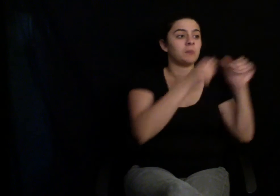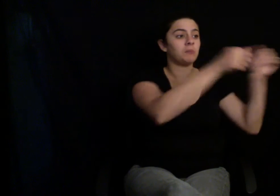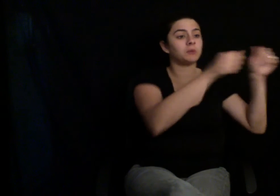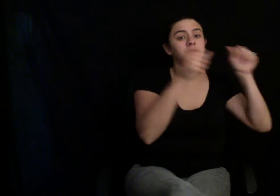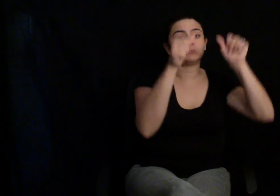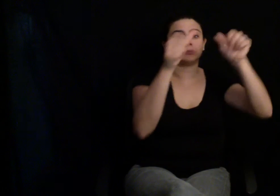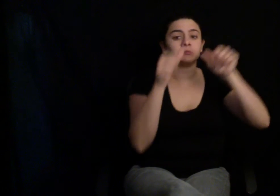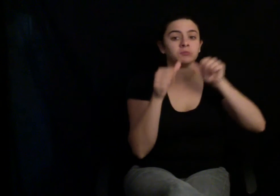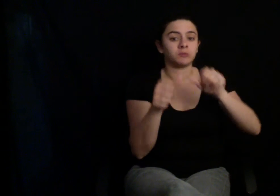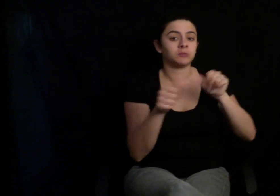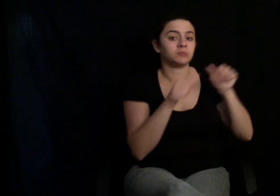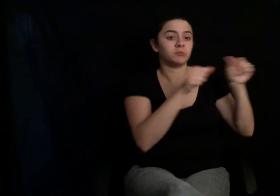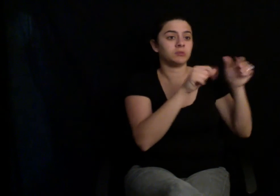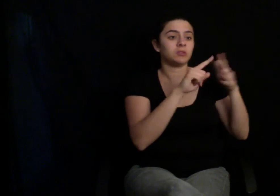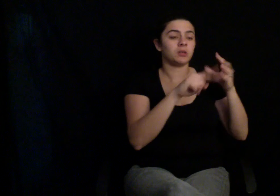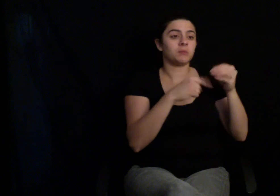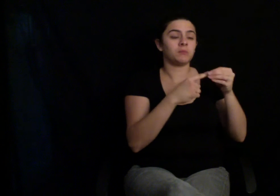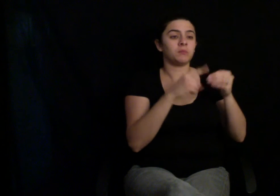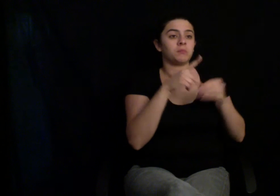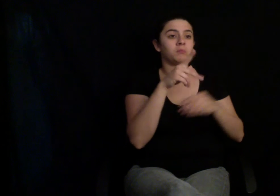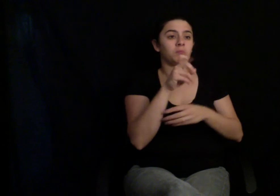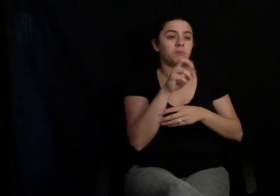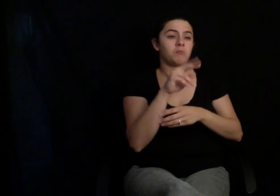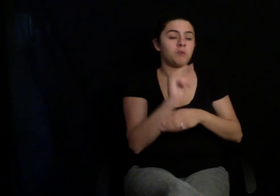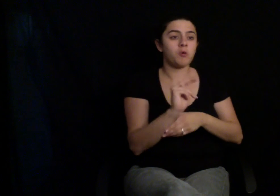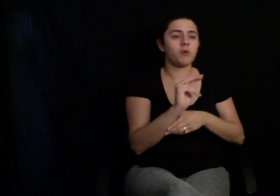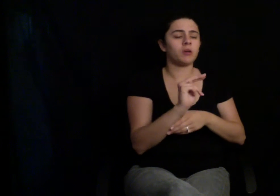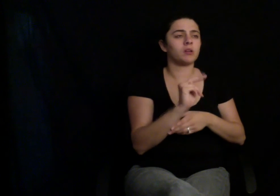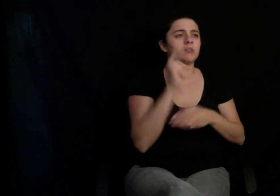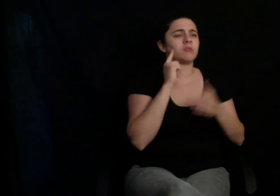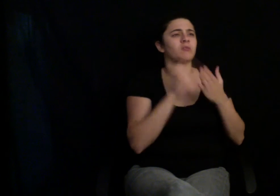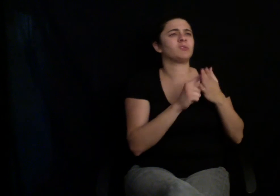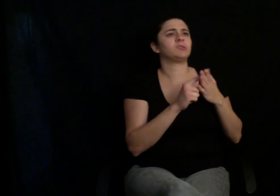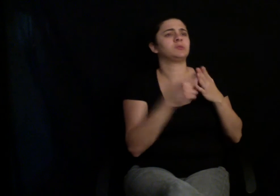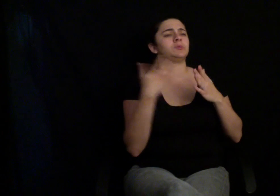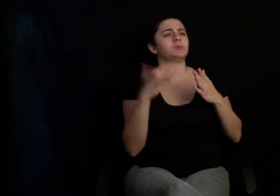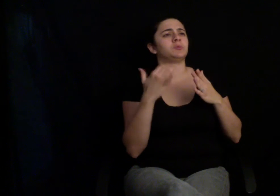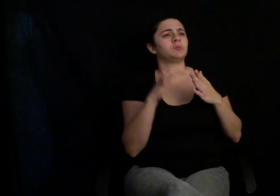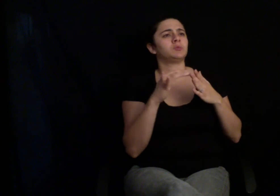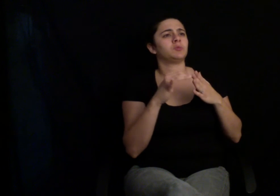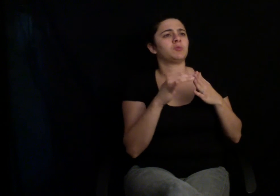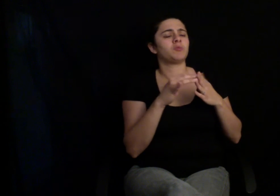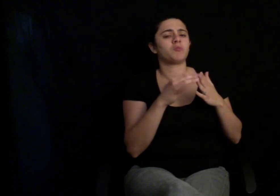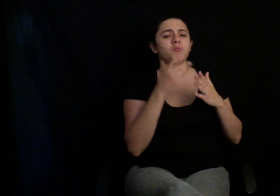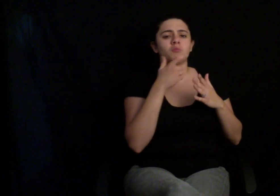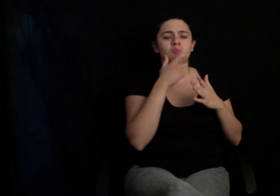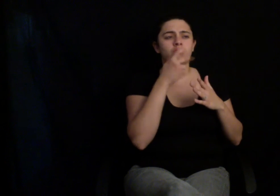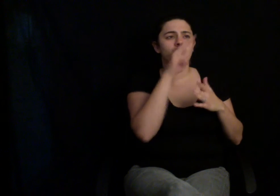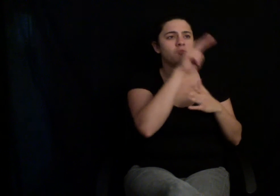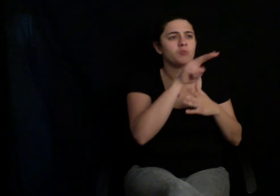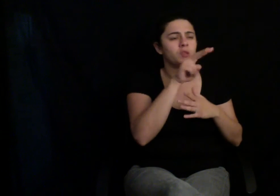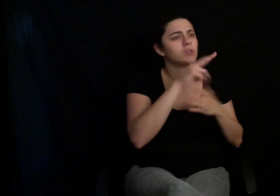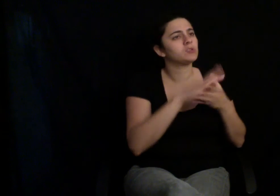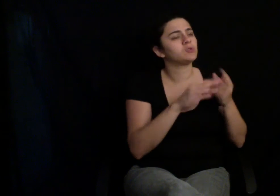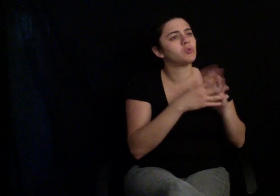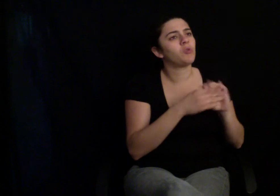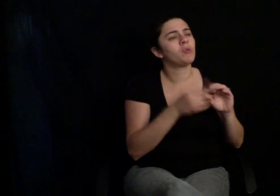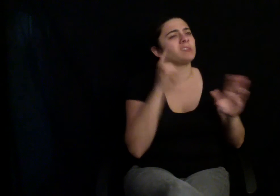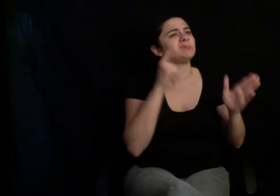be like, "Shit, this sounds just like me." And I'll have stories of some of these trolls kind of turning their lives around. They'll